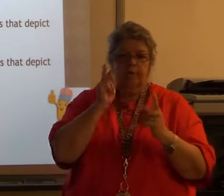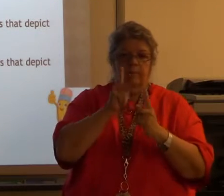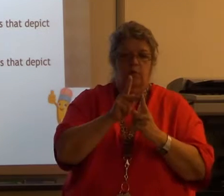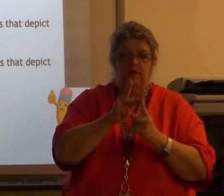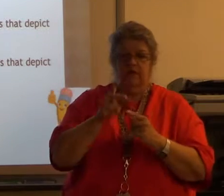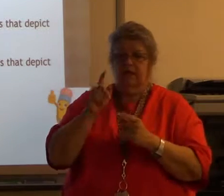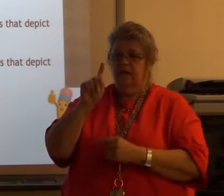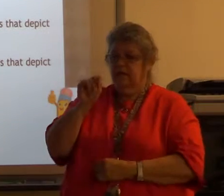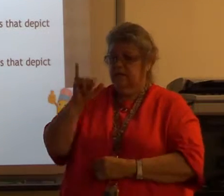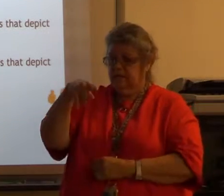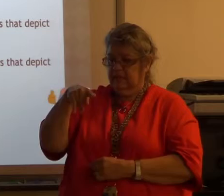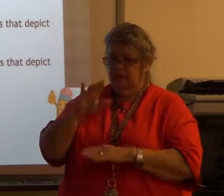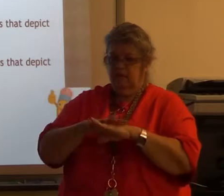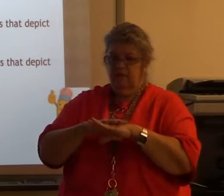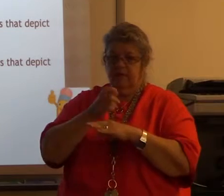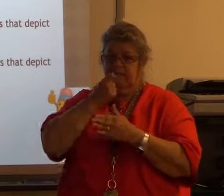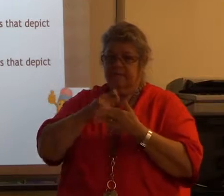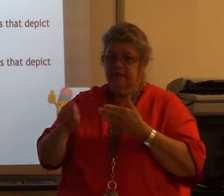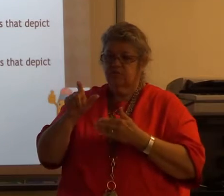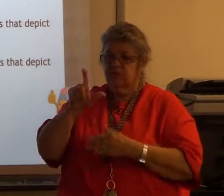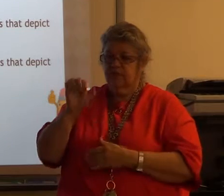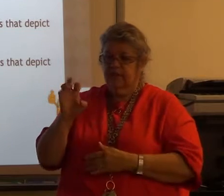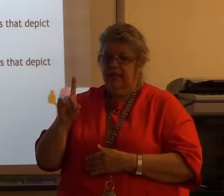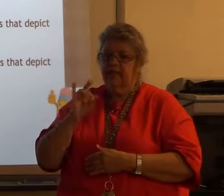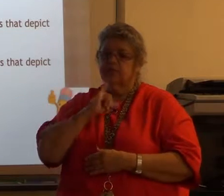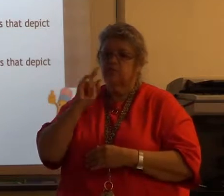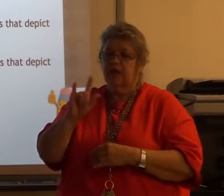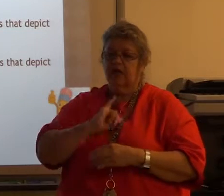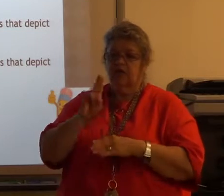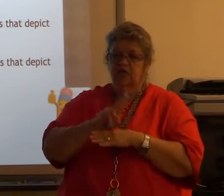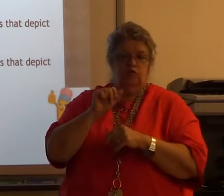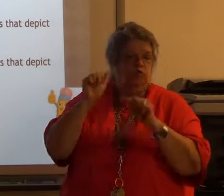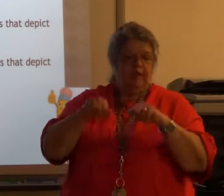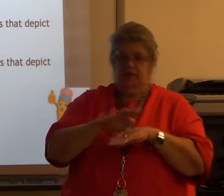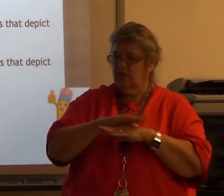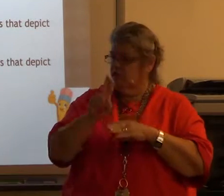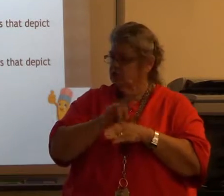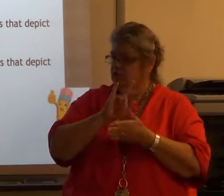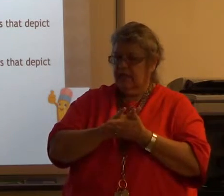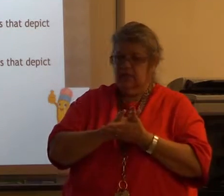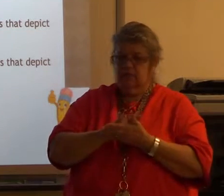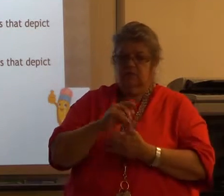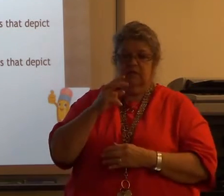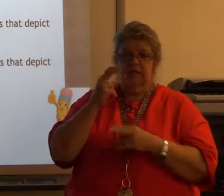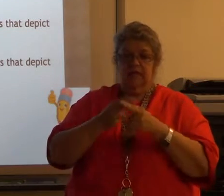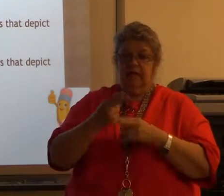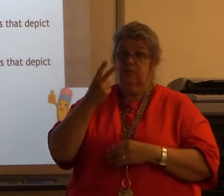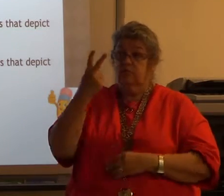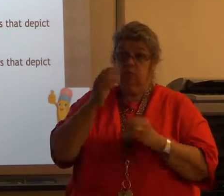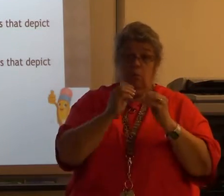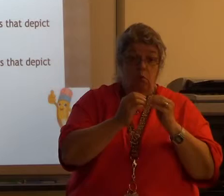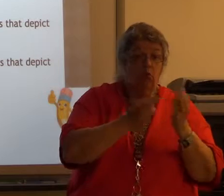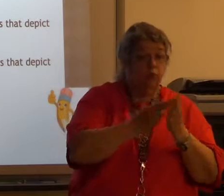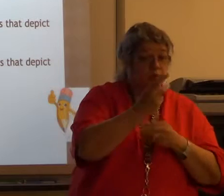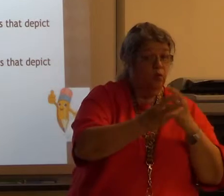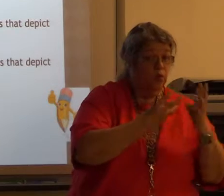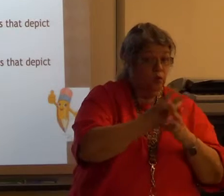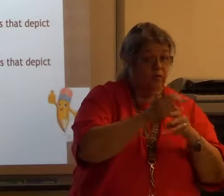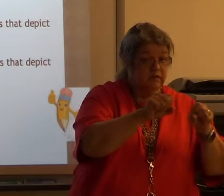that I would use. You cannot use that one. Name 2 more real-world situations that depict a line. The edge of a piece of paper